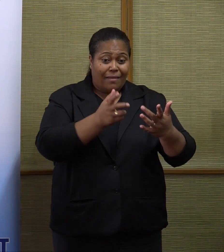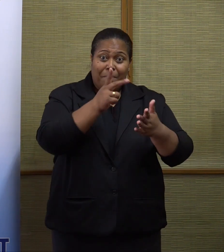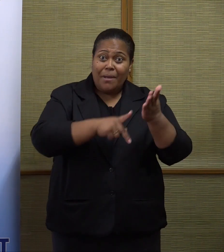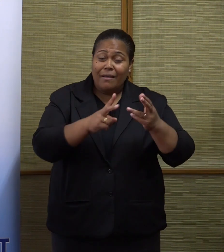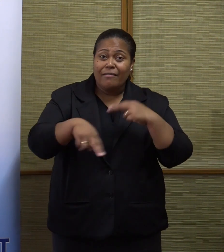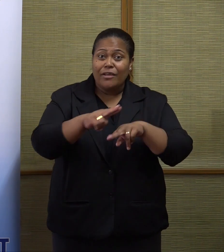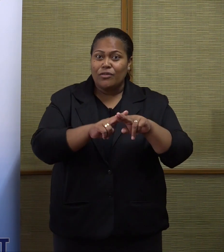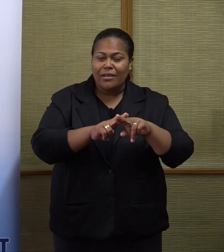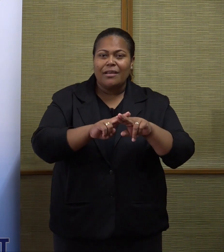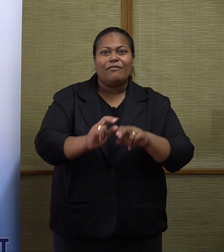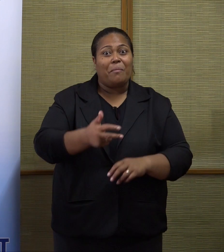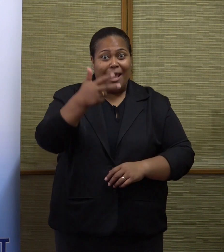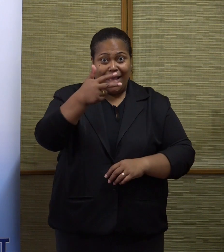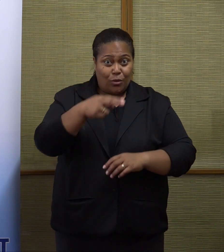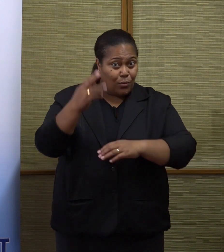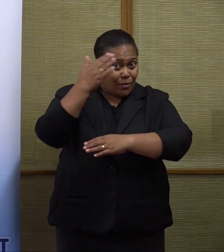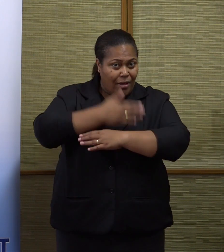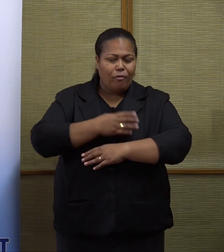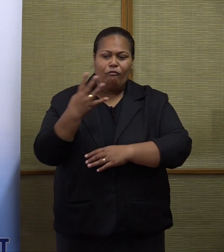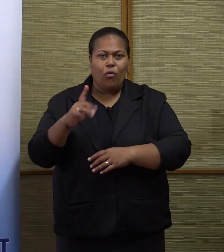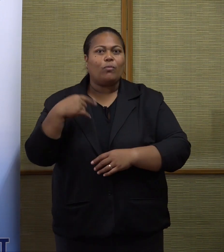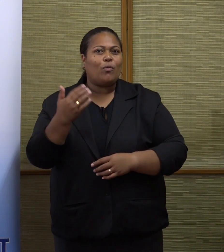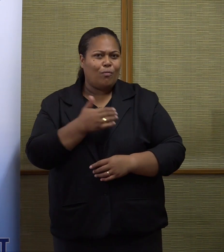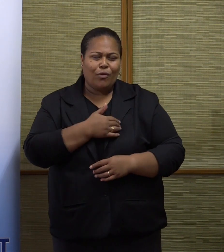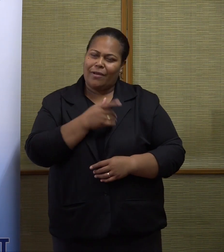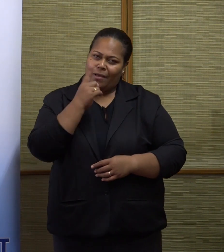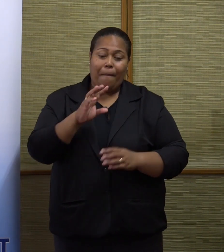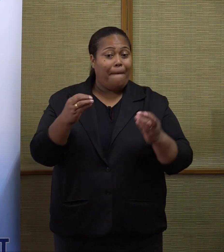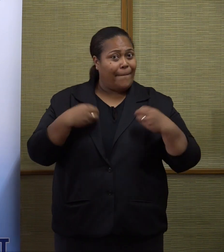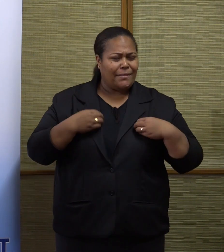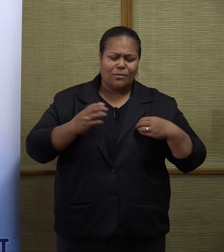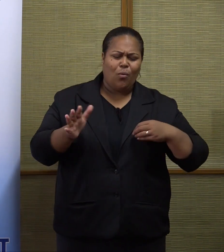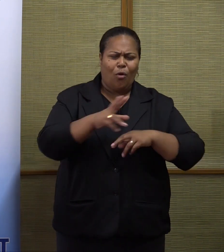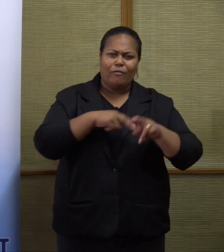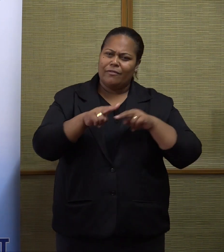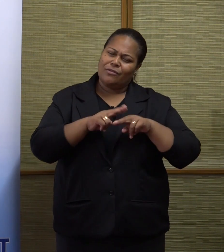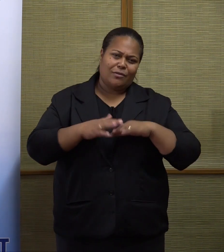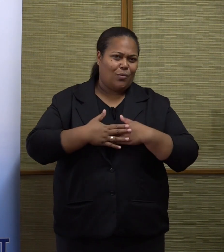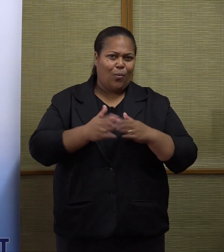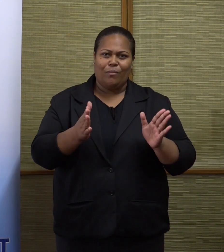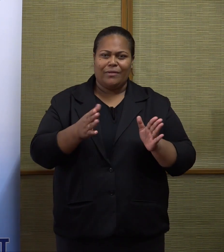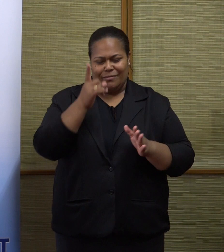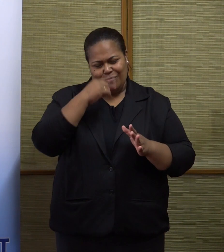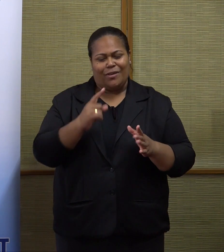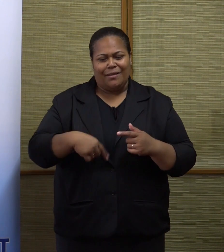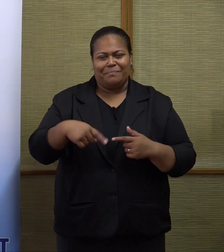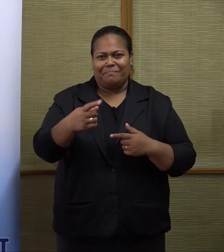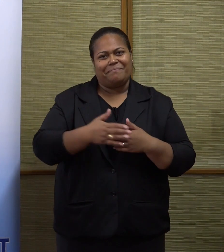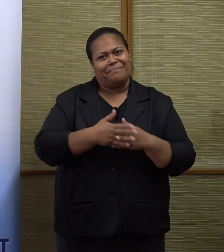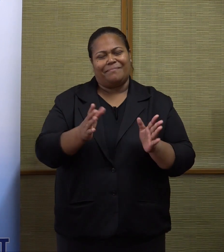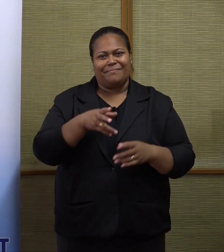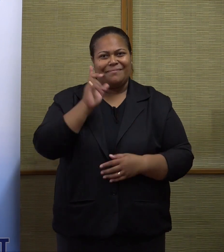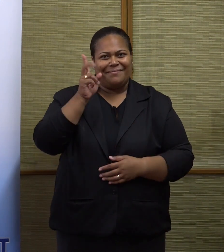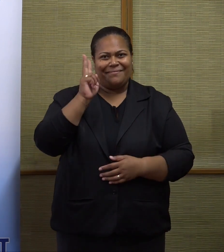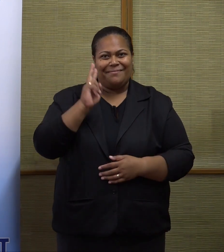4 a.m. tomorrow morning. For businesses across the whole of Fiji, it is now open, or you have been now advised to